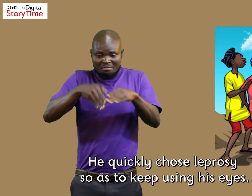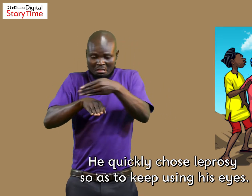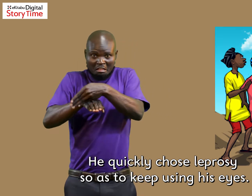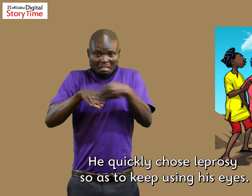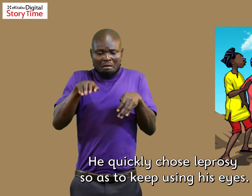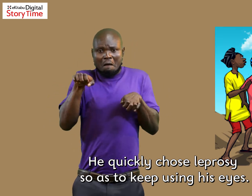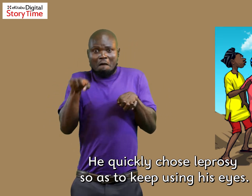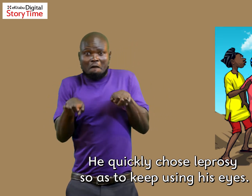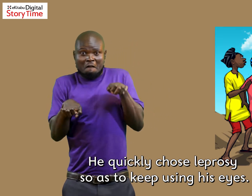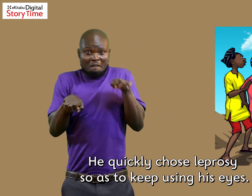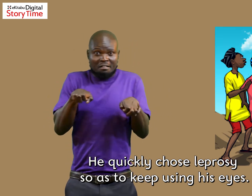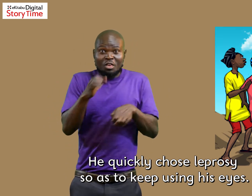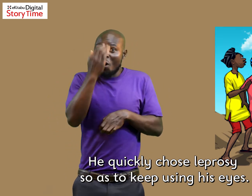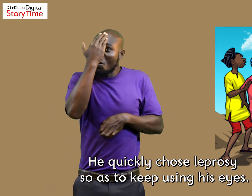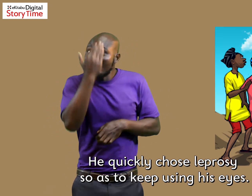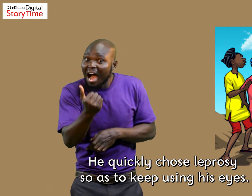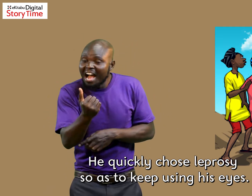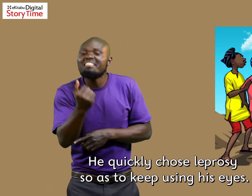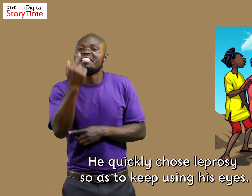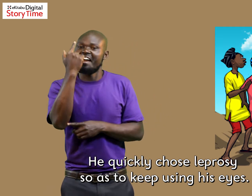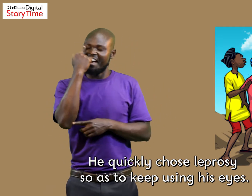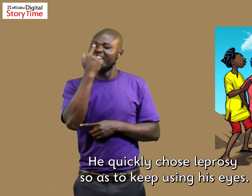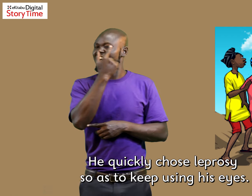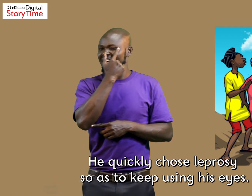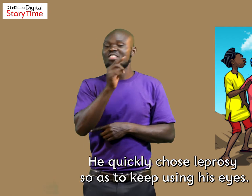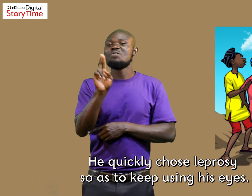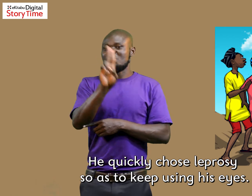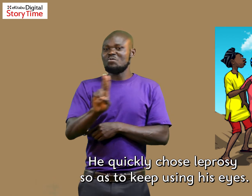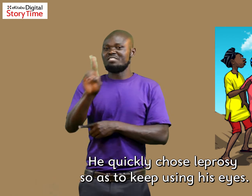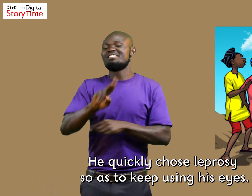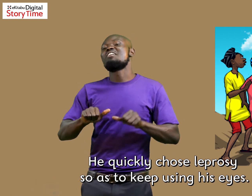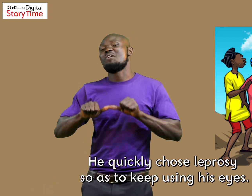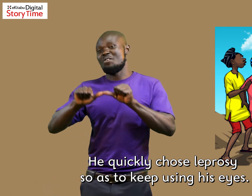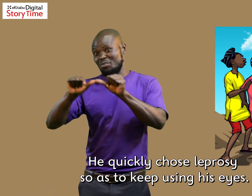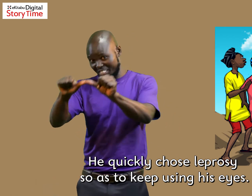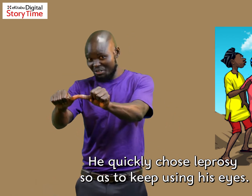He quickly chose leprosy so as to keep using his eyes.